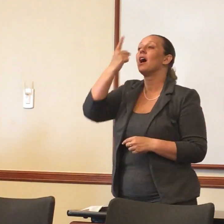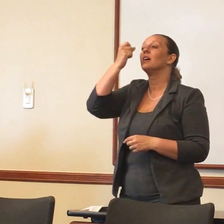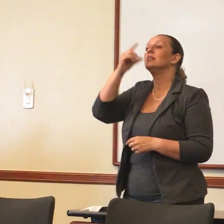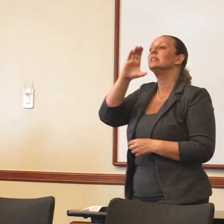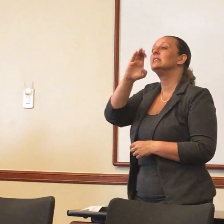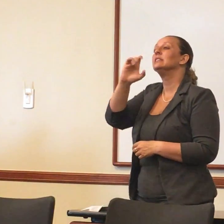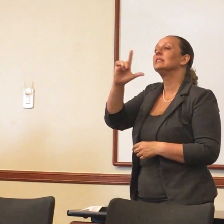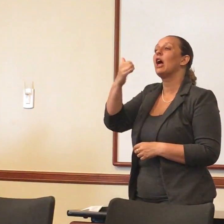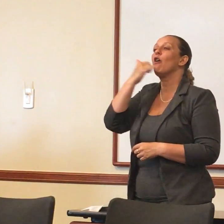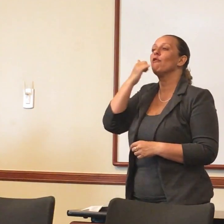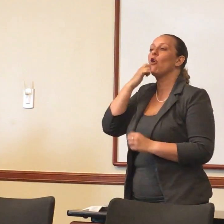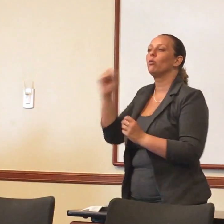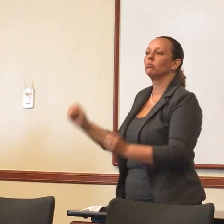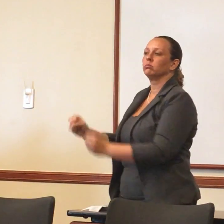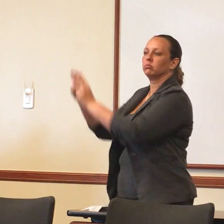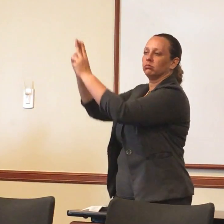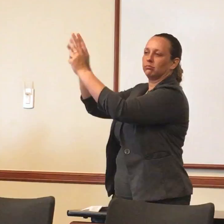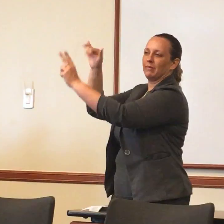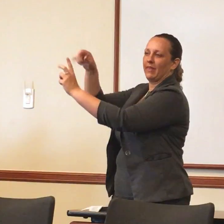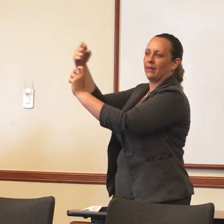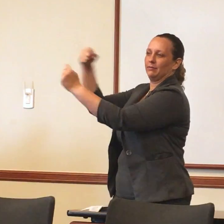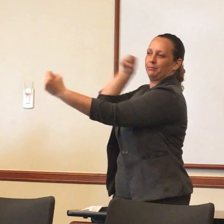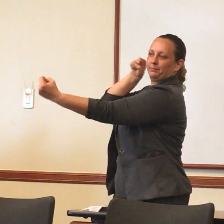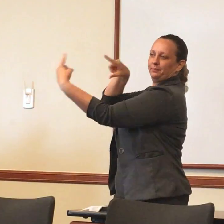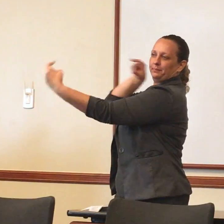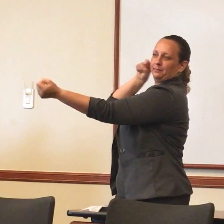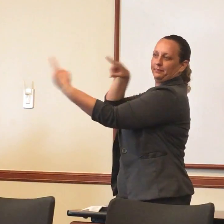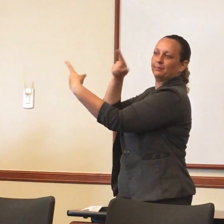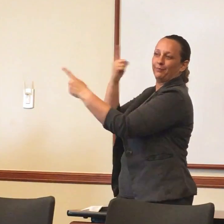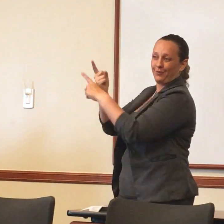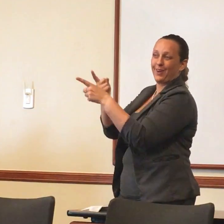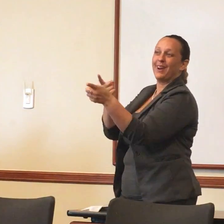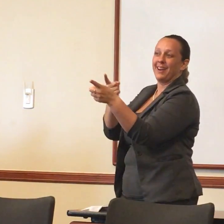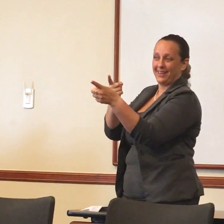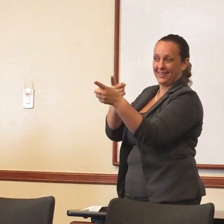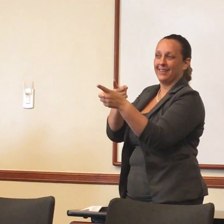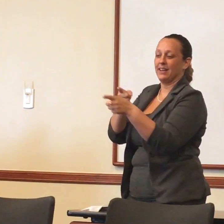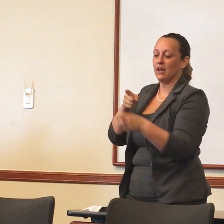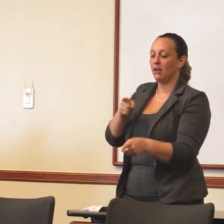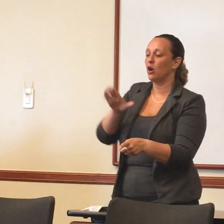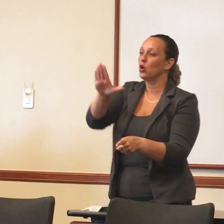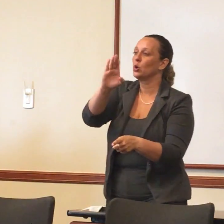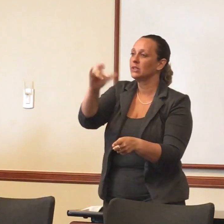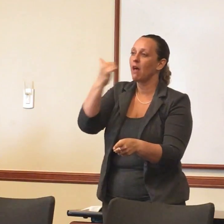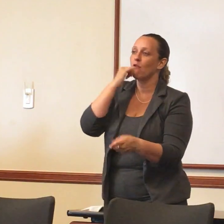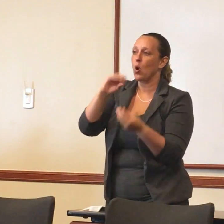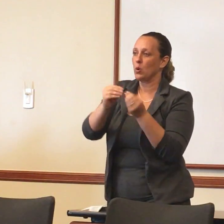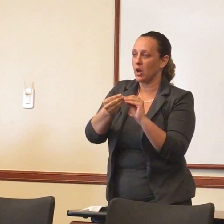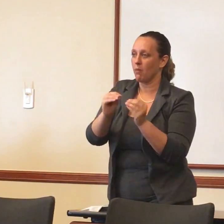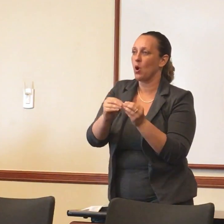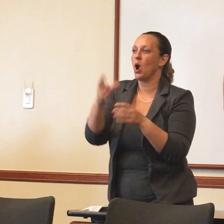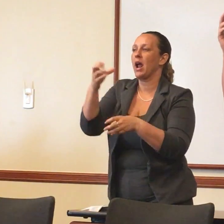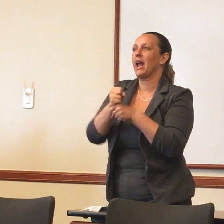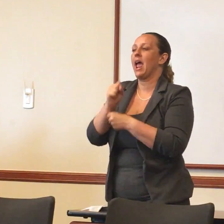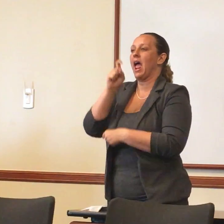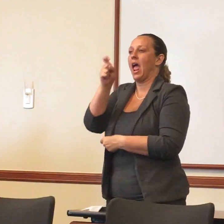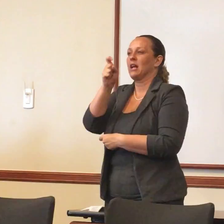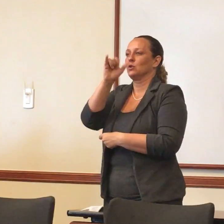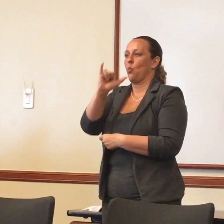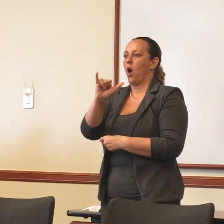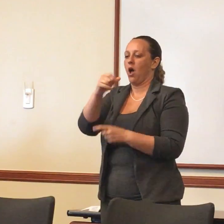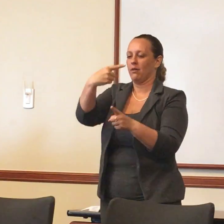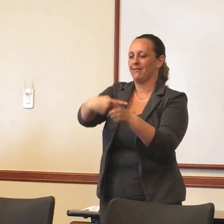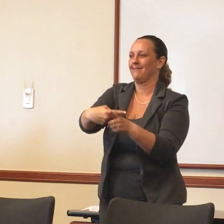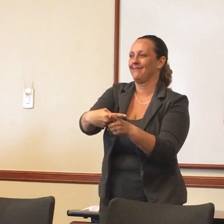cell phone carriers, how they do it. So right now, the tracking, they take your cell phone number and they get the XY coordinates, but they go